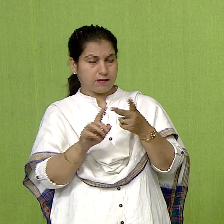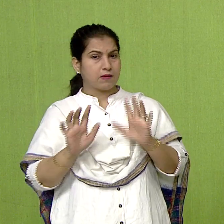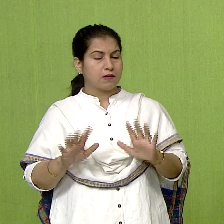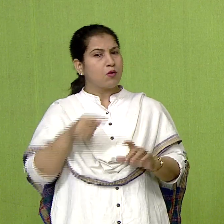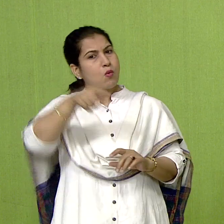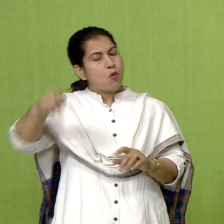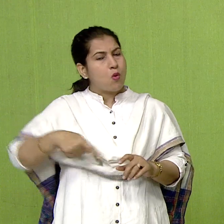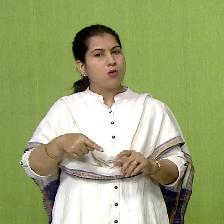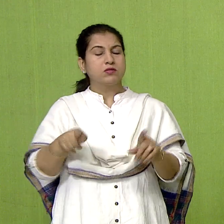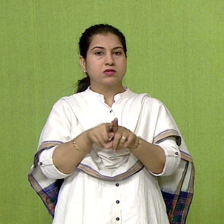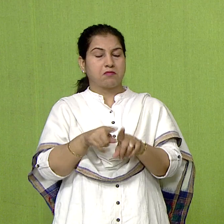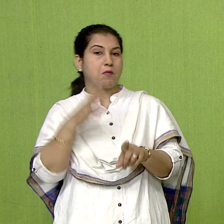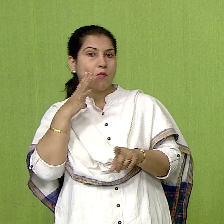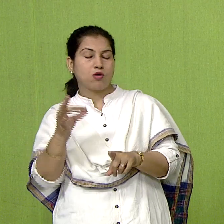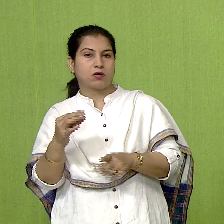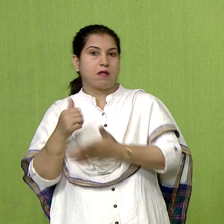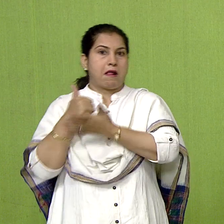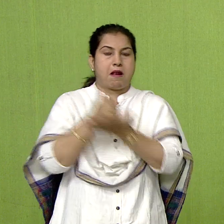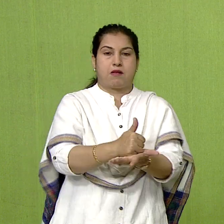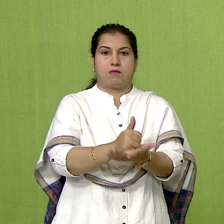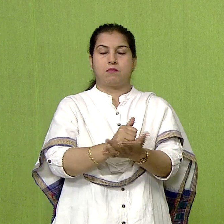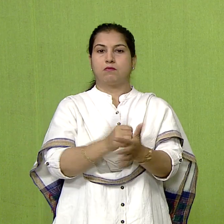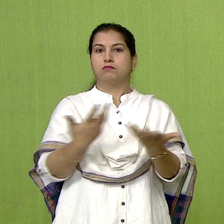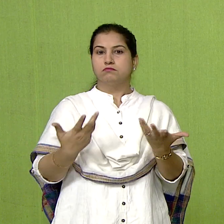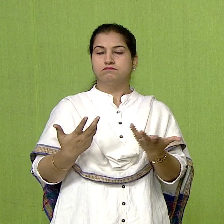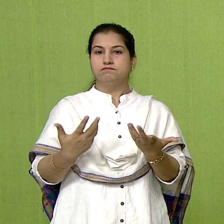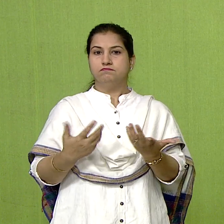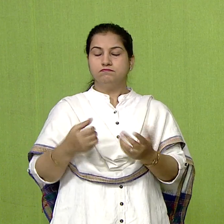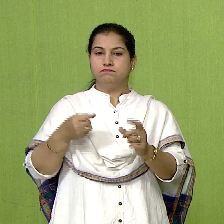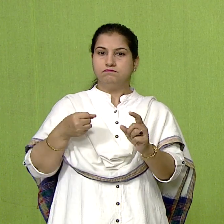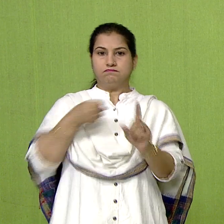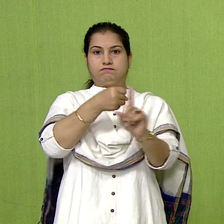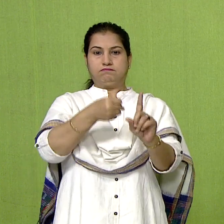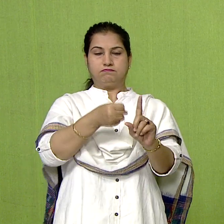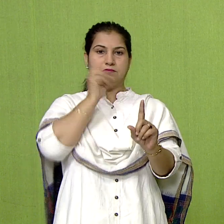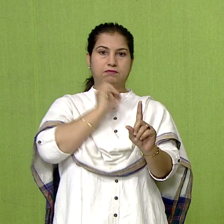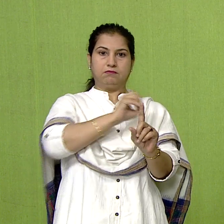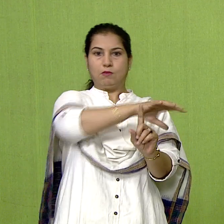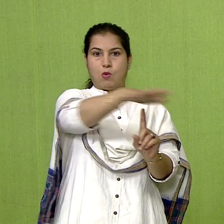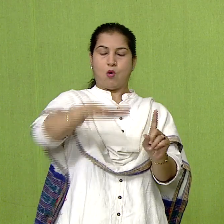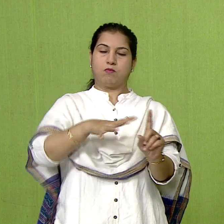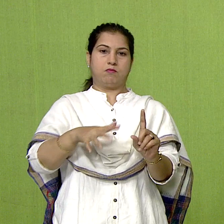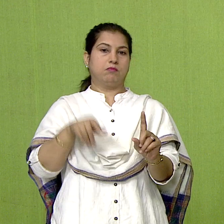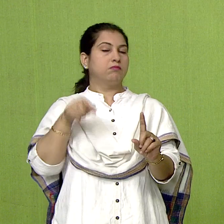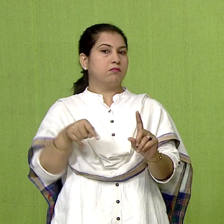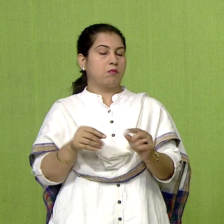they also played a very important role in spreading the feeling of unity among the people of India.